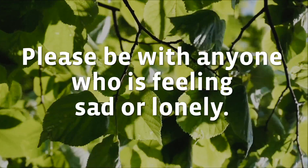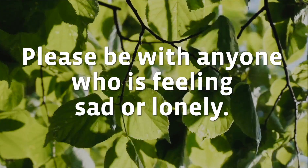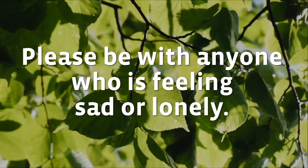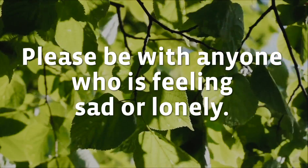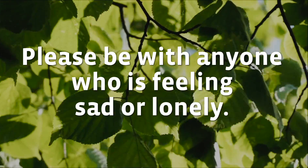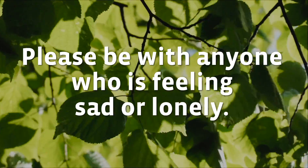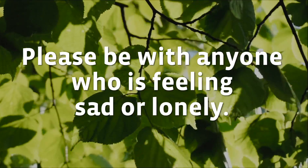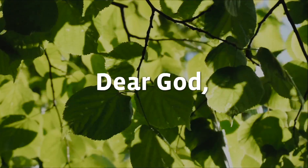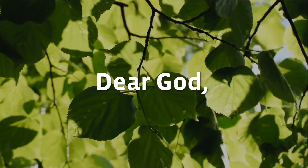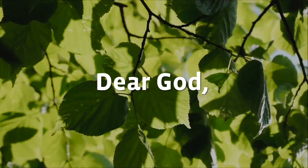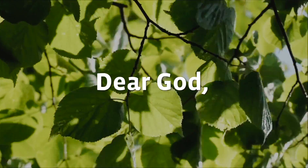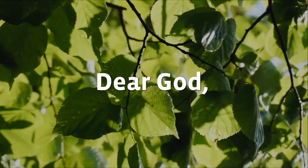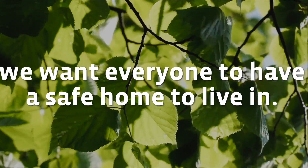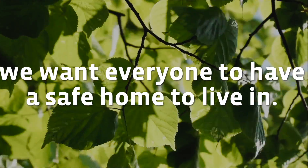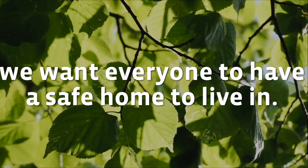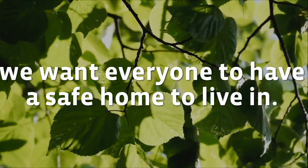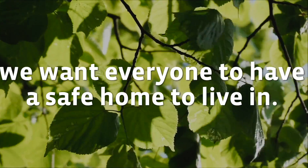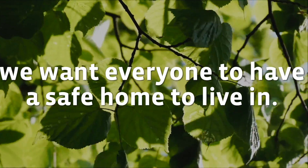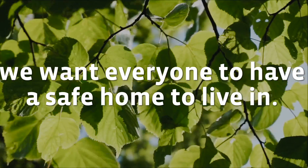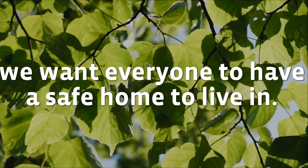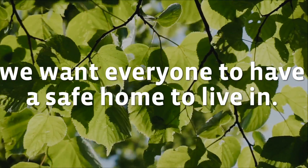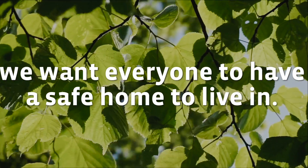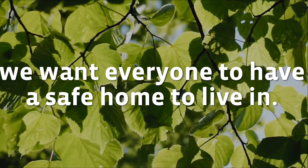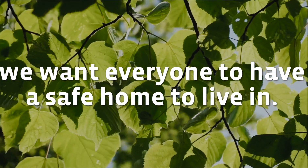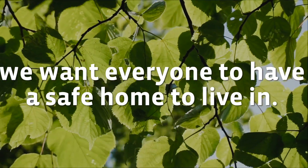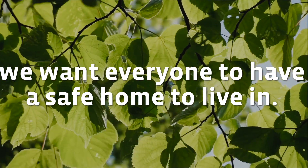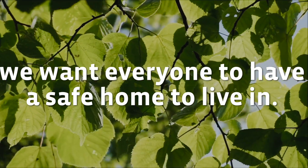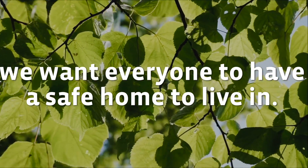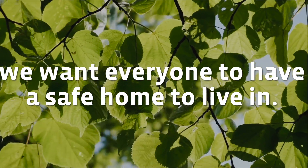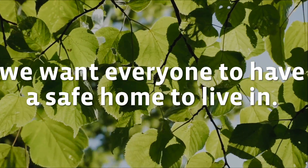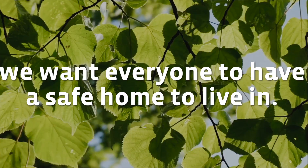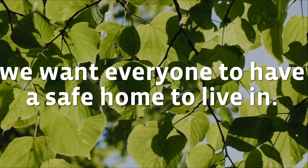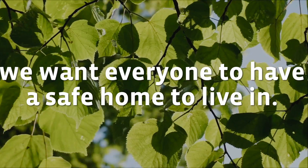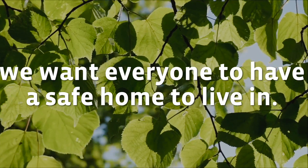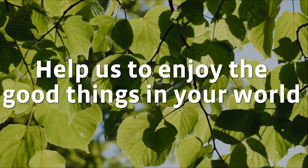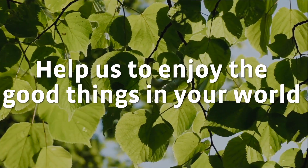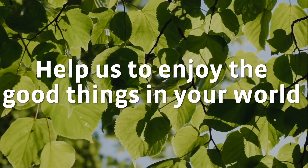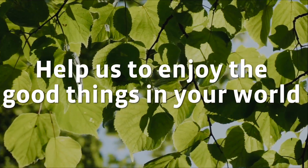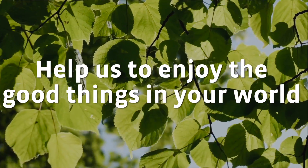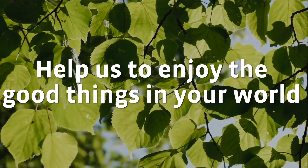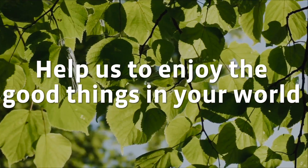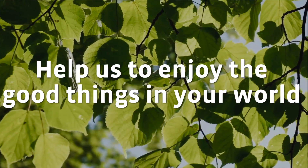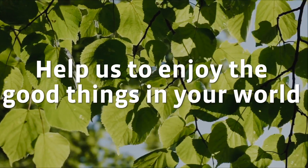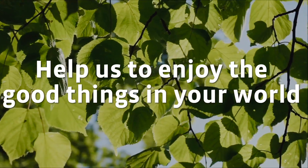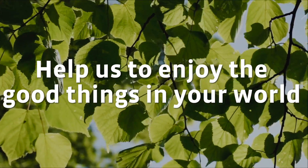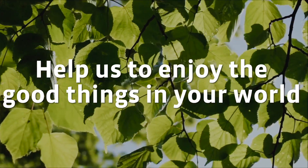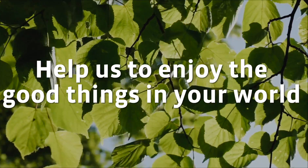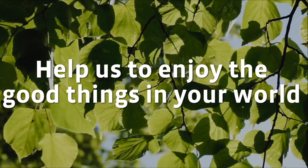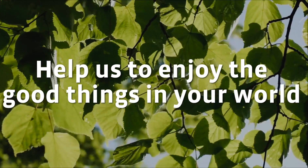lonely. Dear God, we want everyone to have a safe home to live in. Help us to enjoy the good things in your